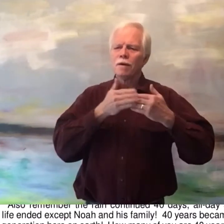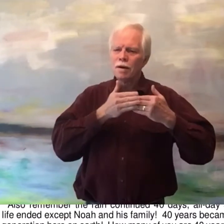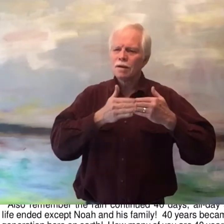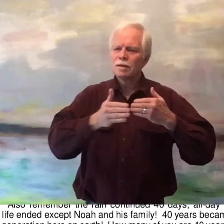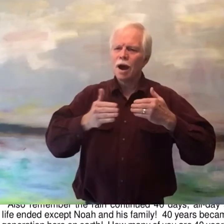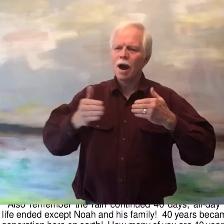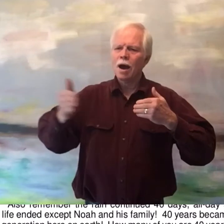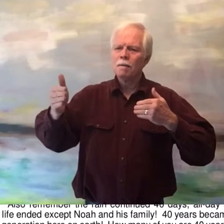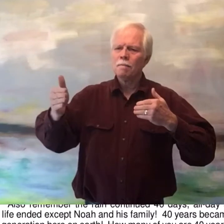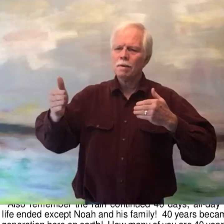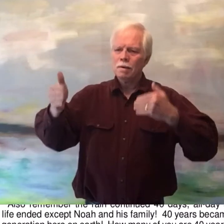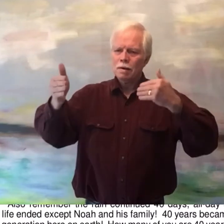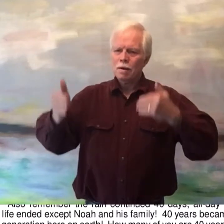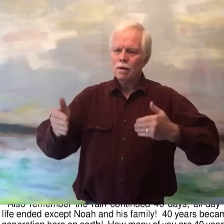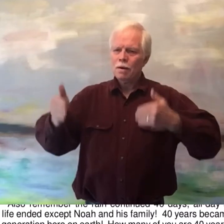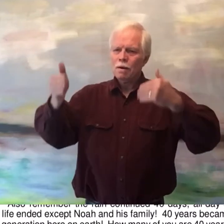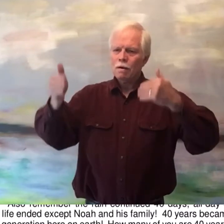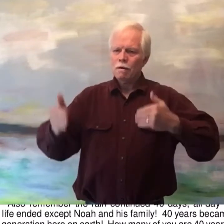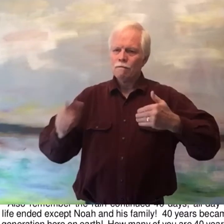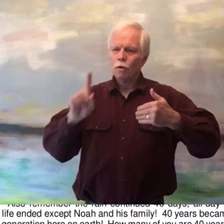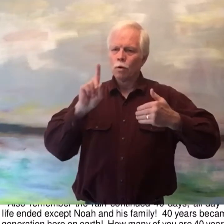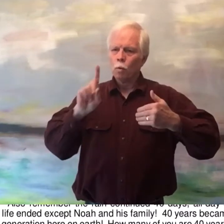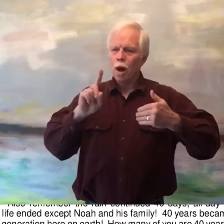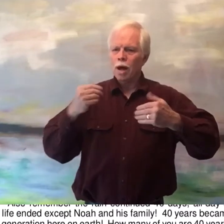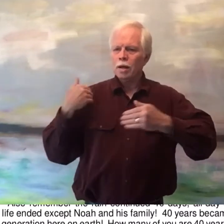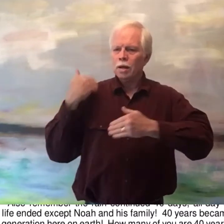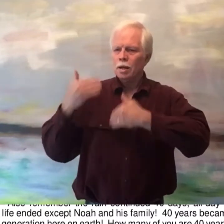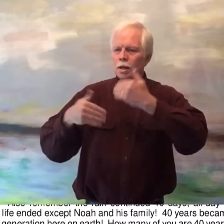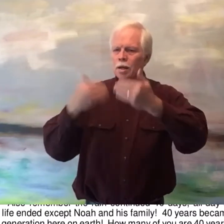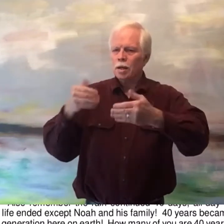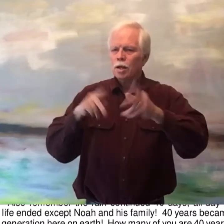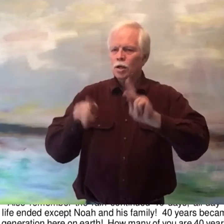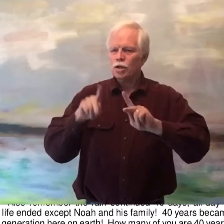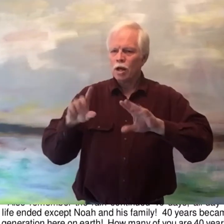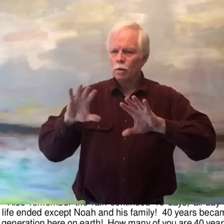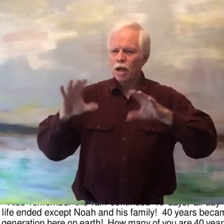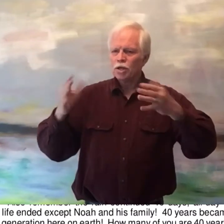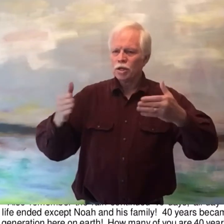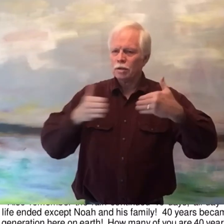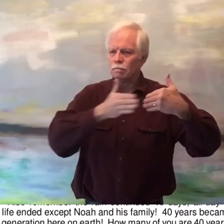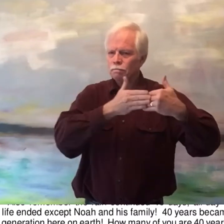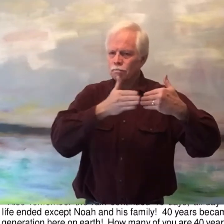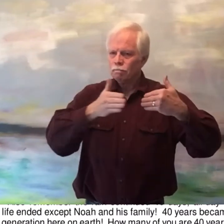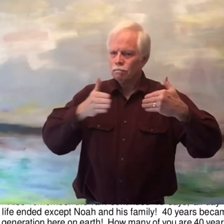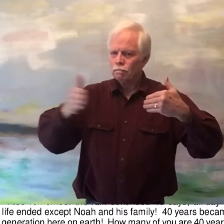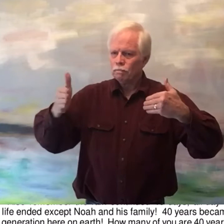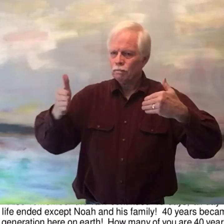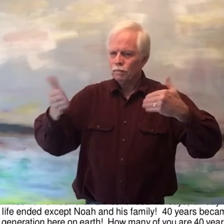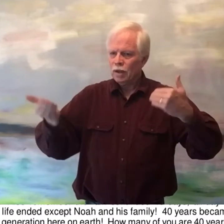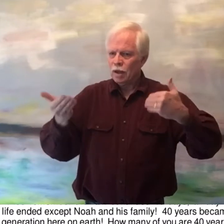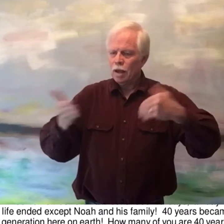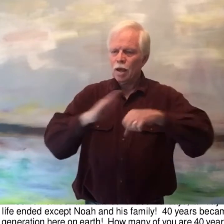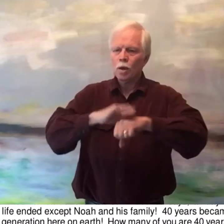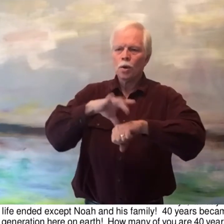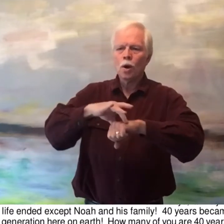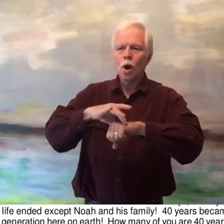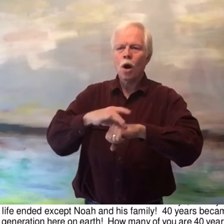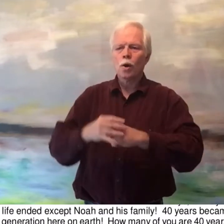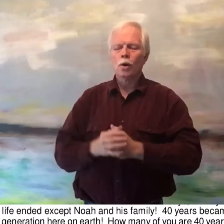for one generation here on earth.